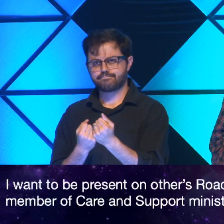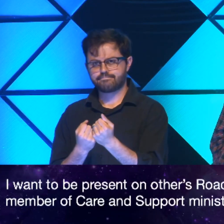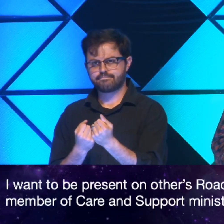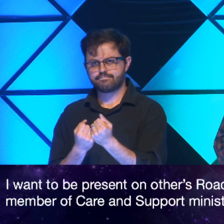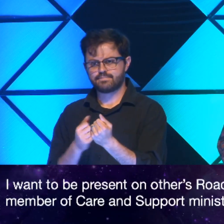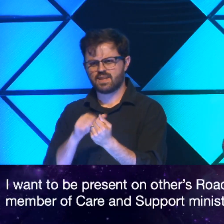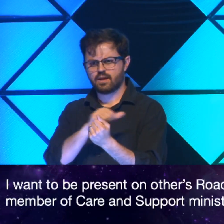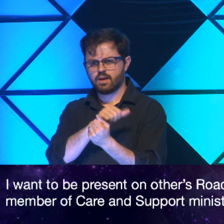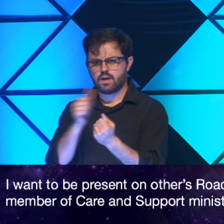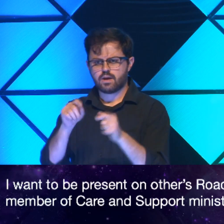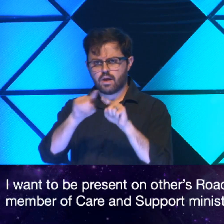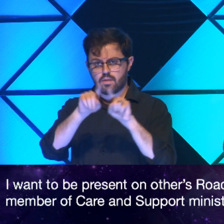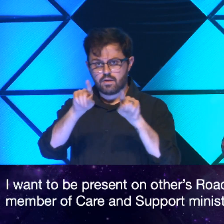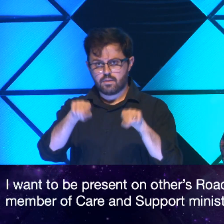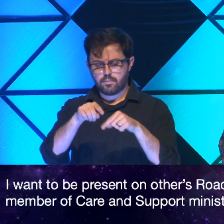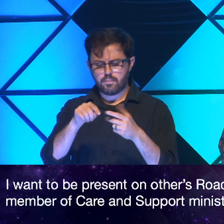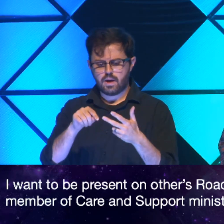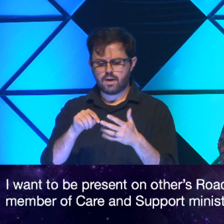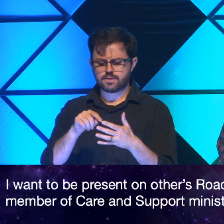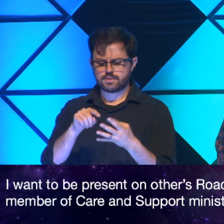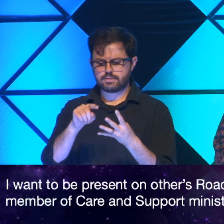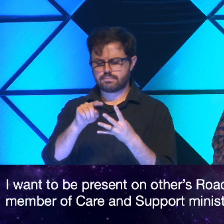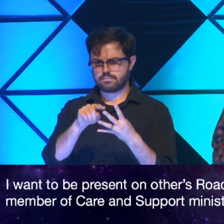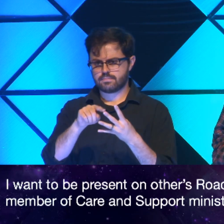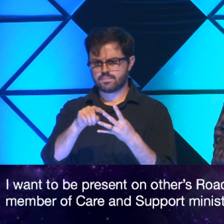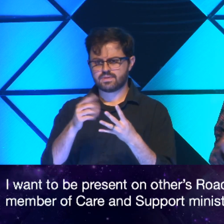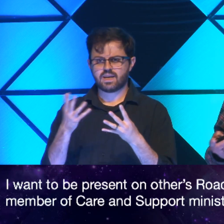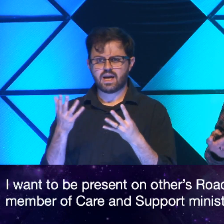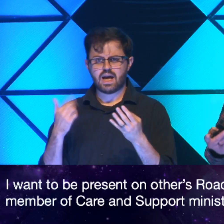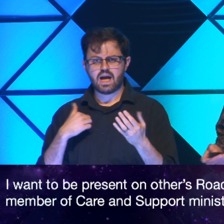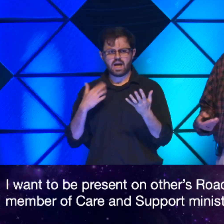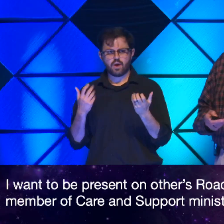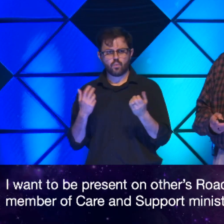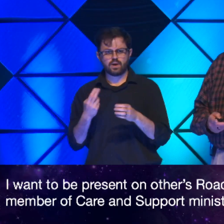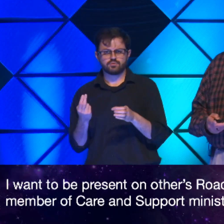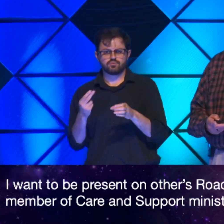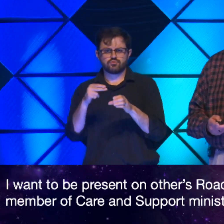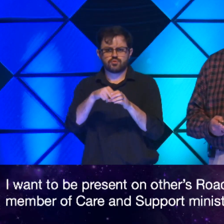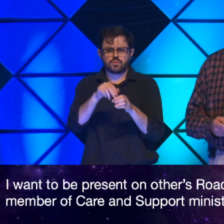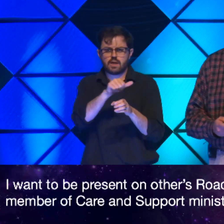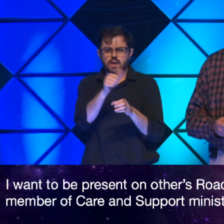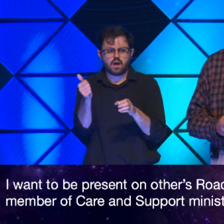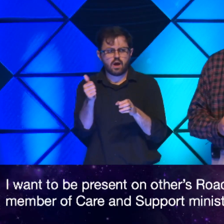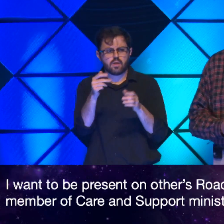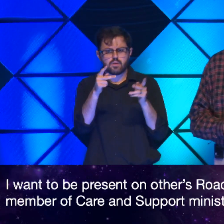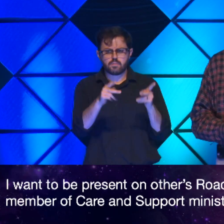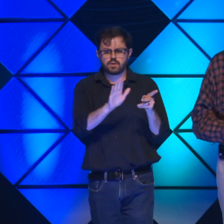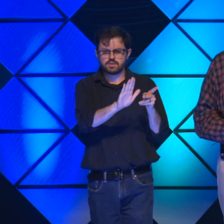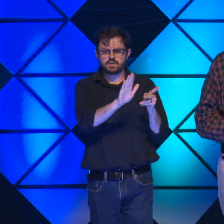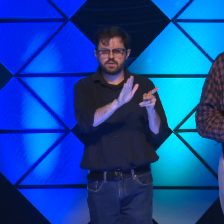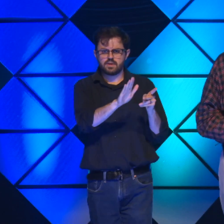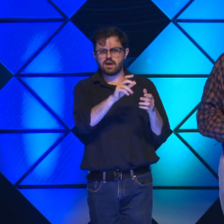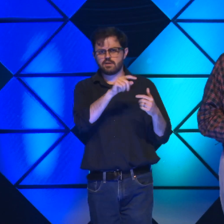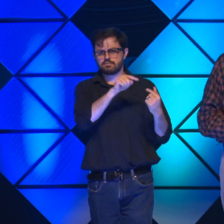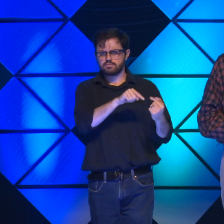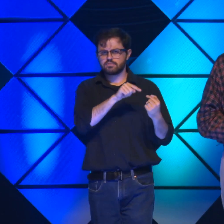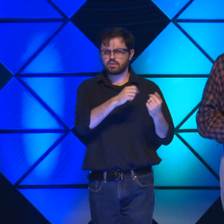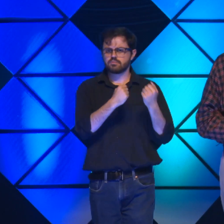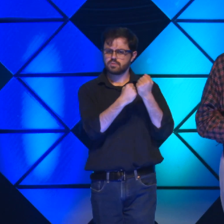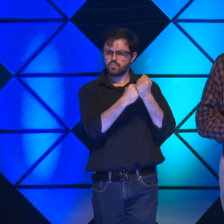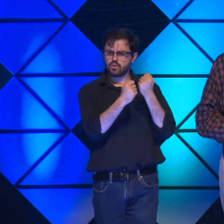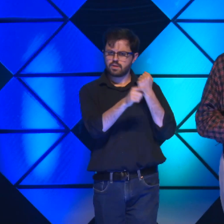Another box, I want to be present on others' road to Emmaus by being a member of Care and Support Ministries. If you're a good